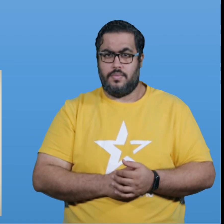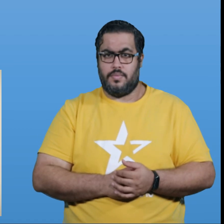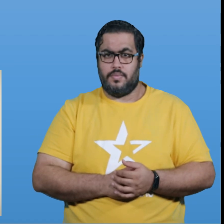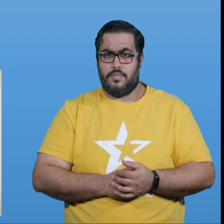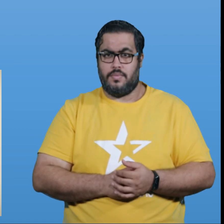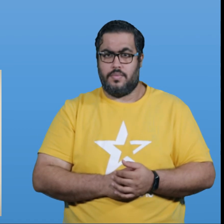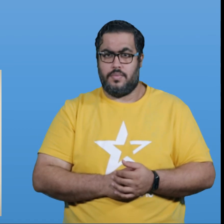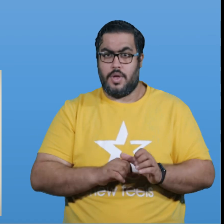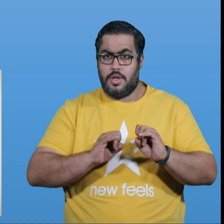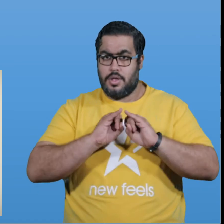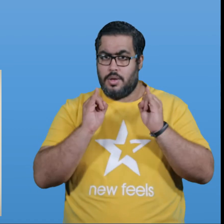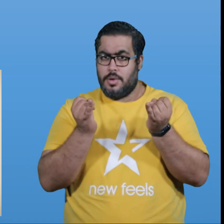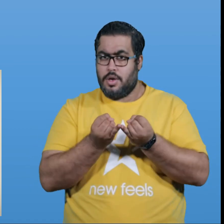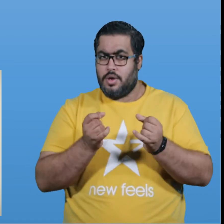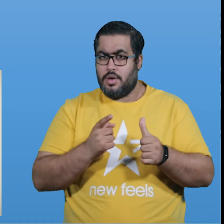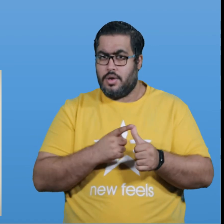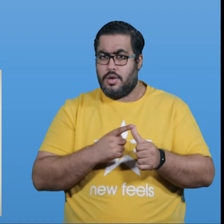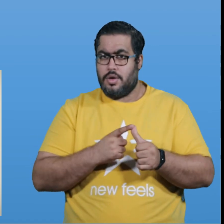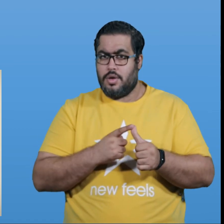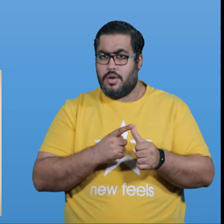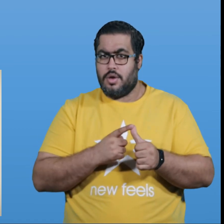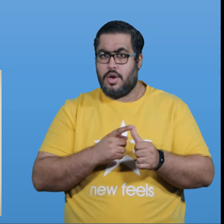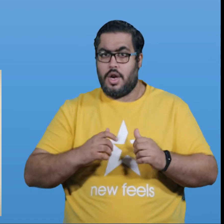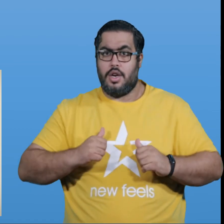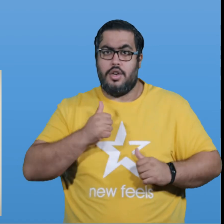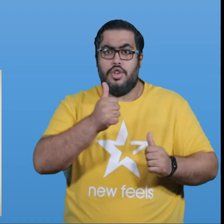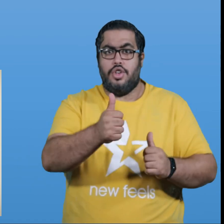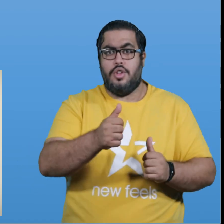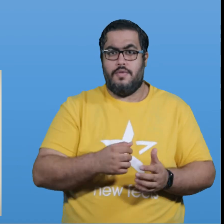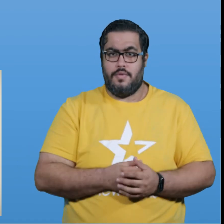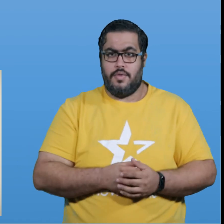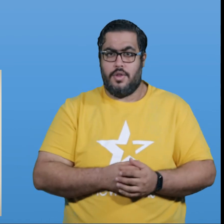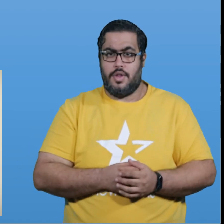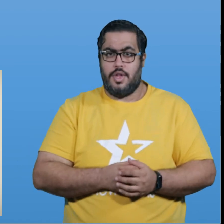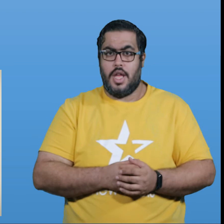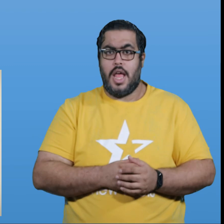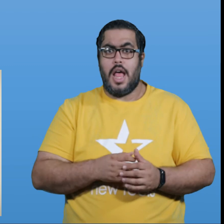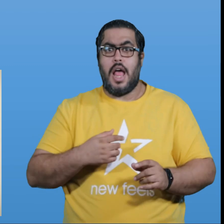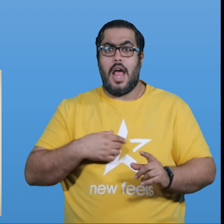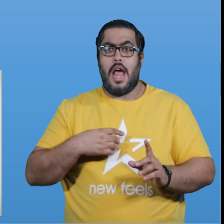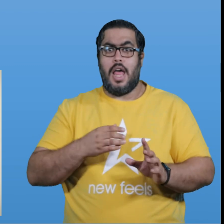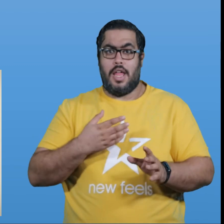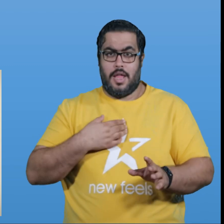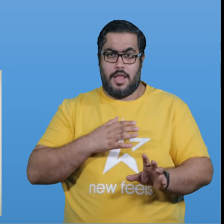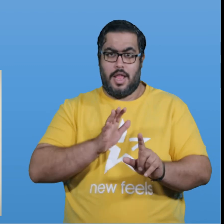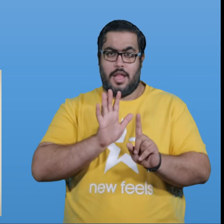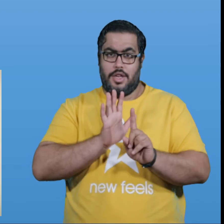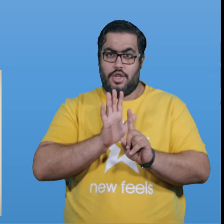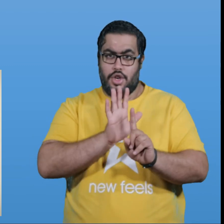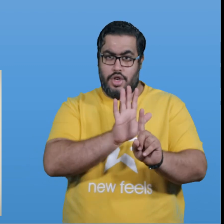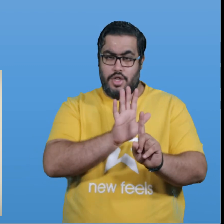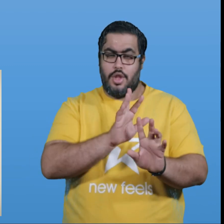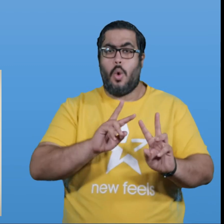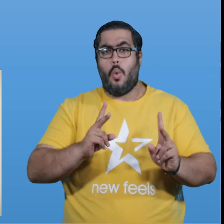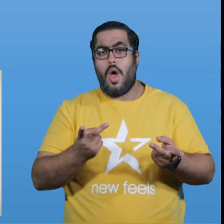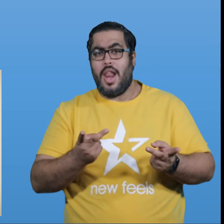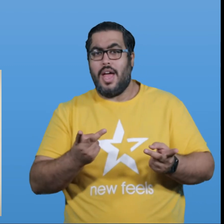your keywords, then you did a good job at finding them. We have the word chosen, to represent, and his